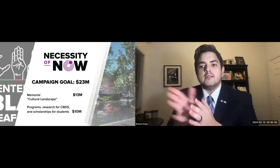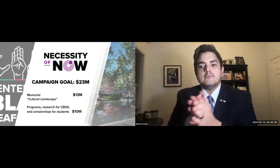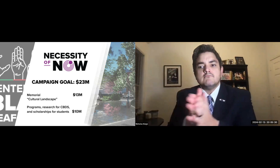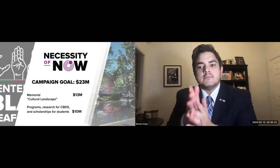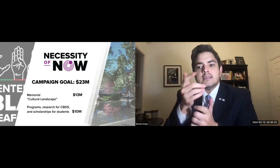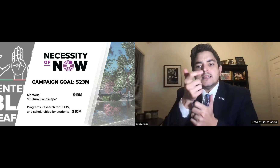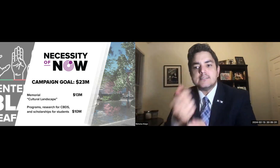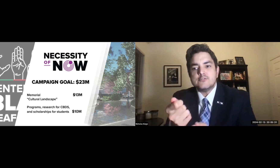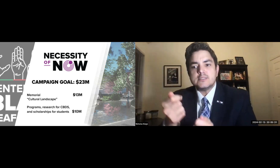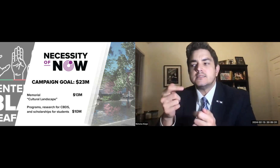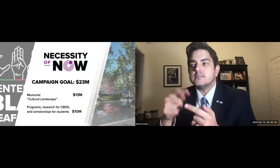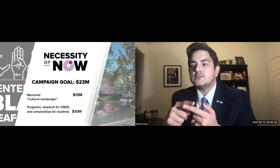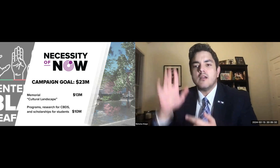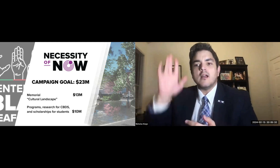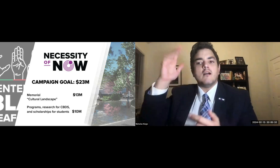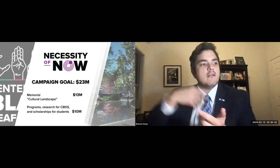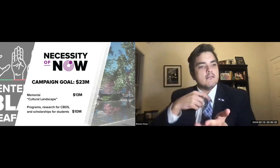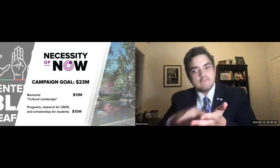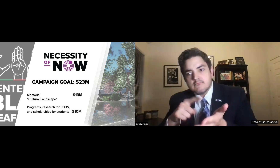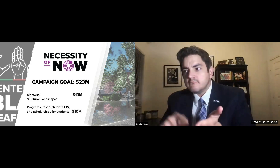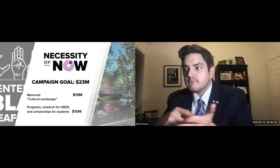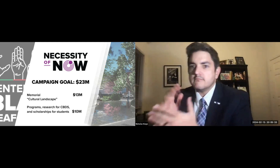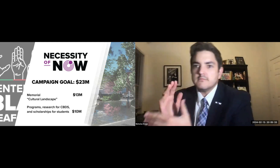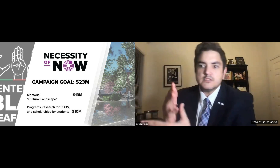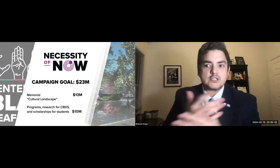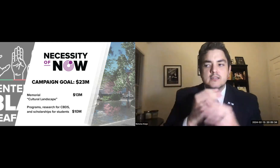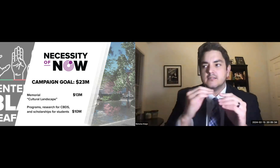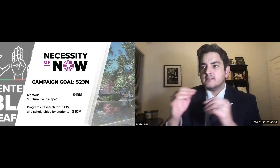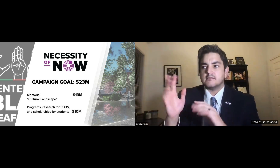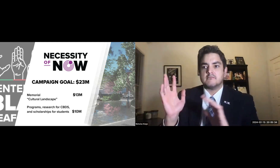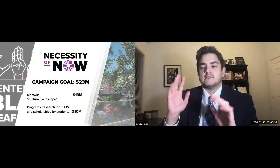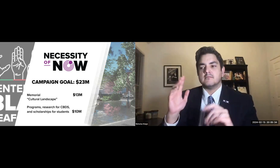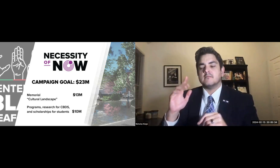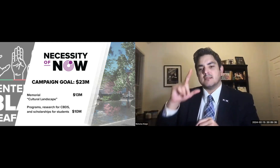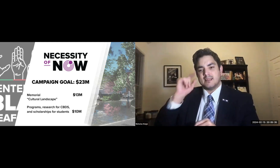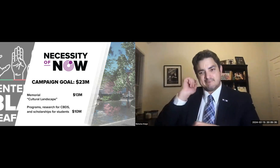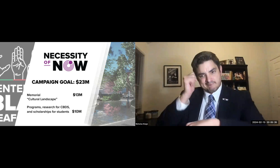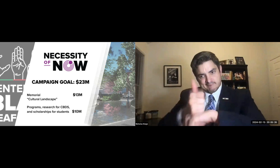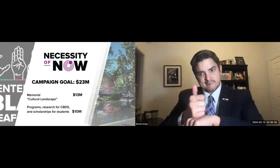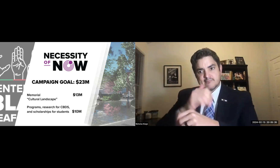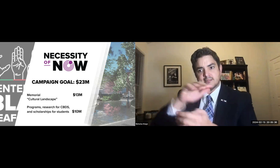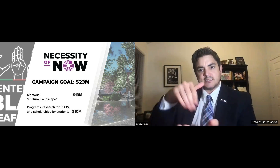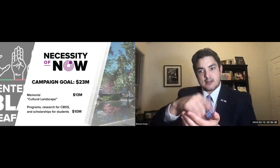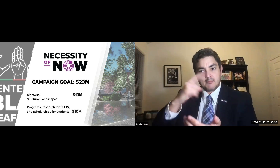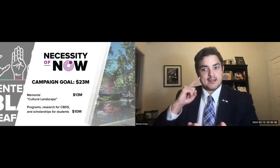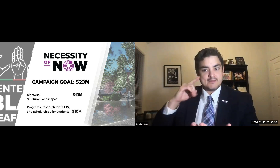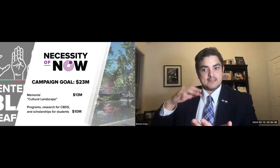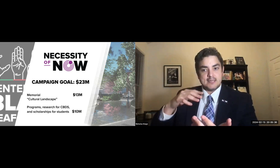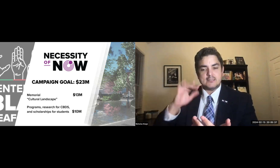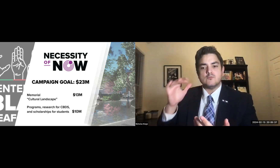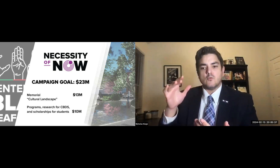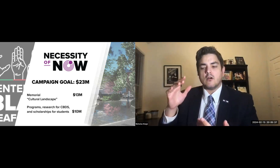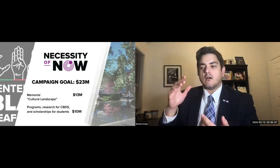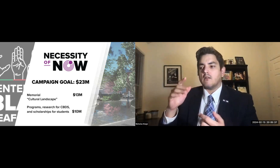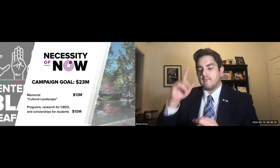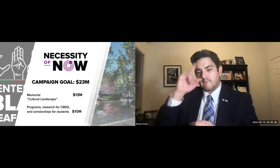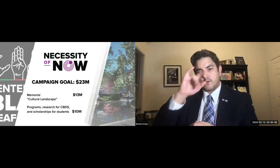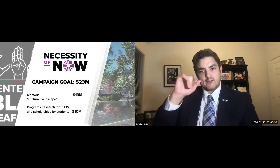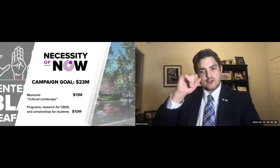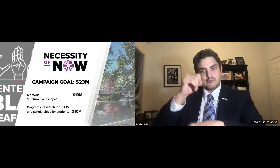We can't just have, one or two spaces and hope that people are interested and come to do research. We really need to set